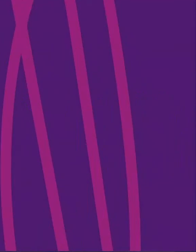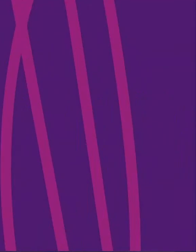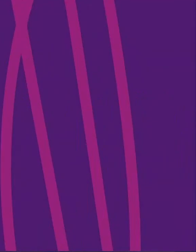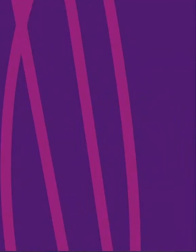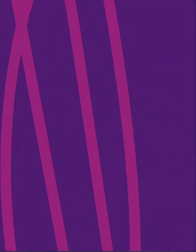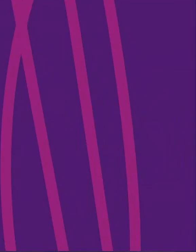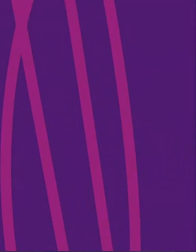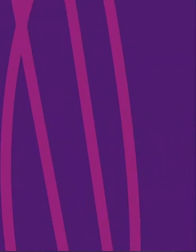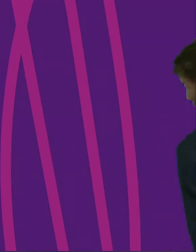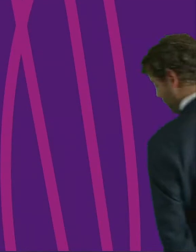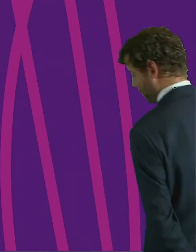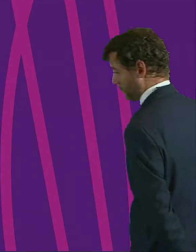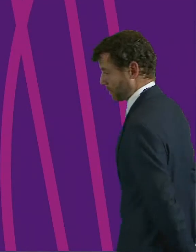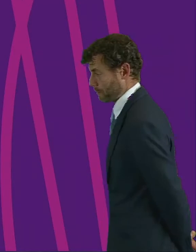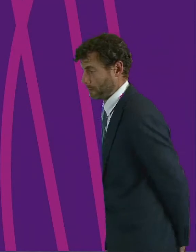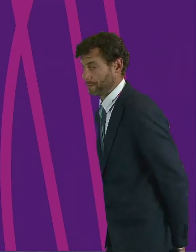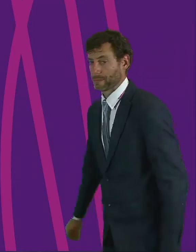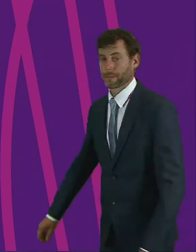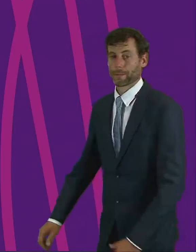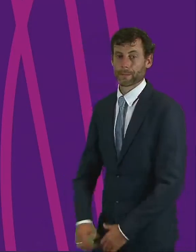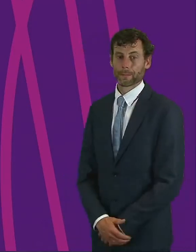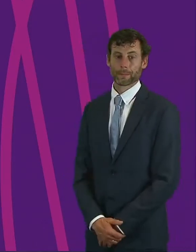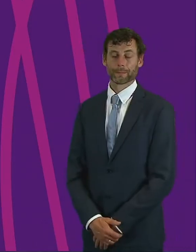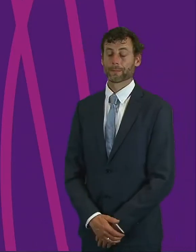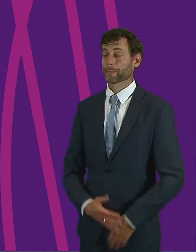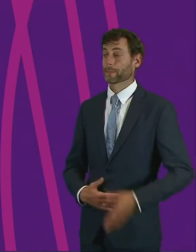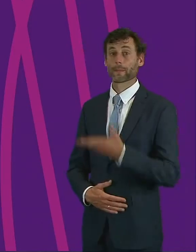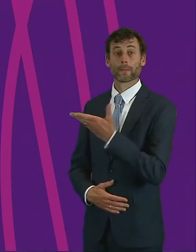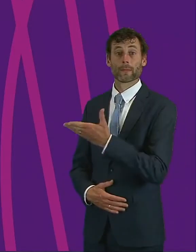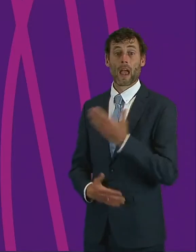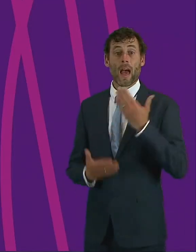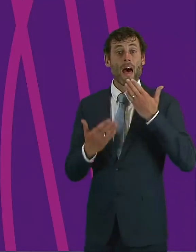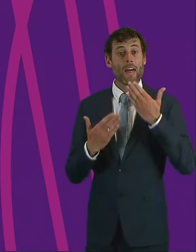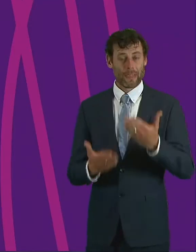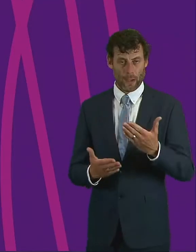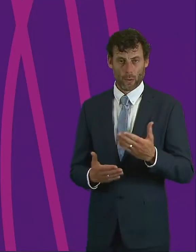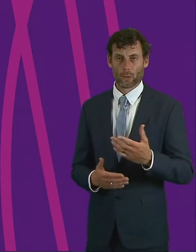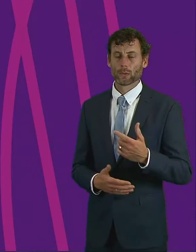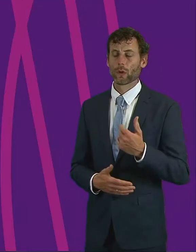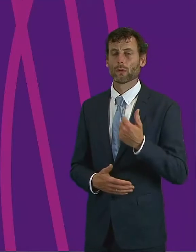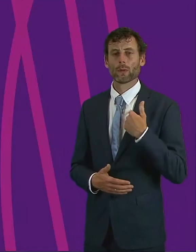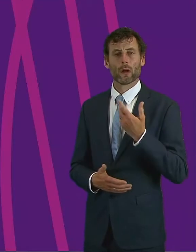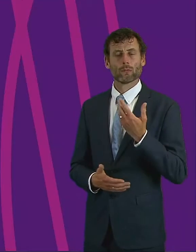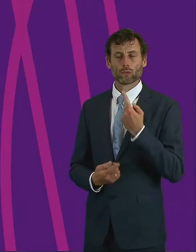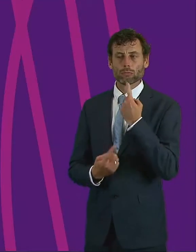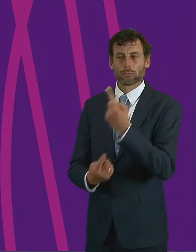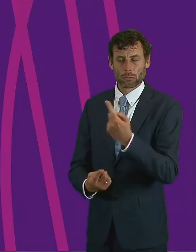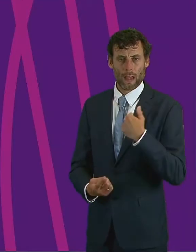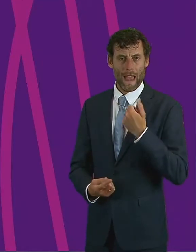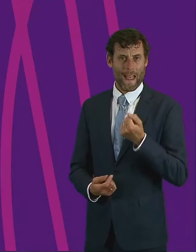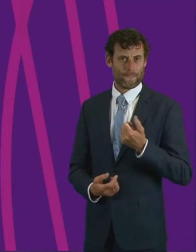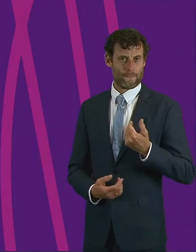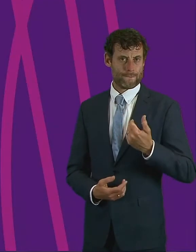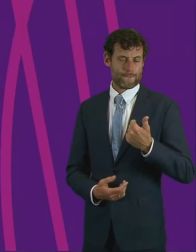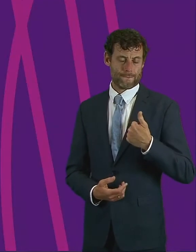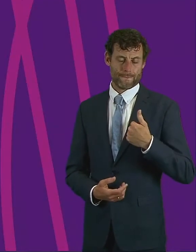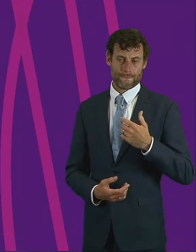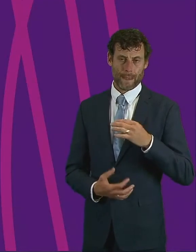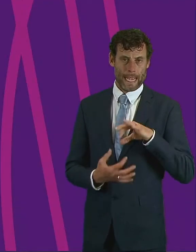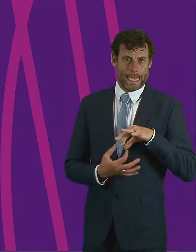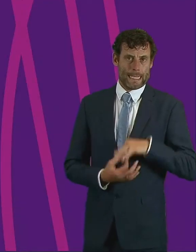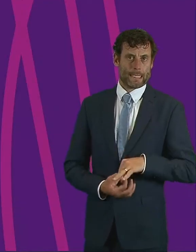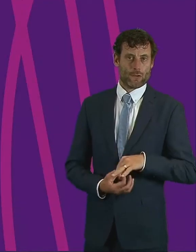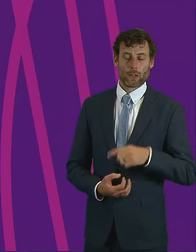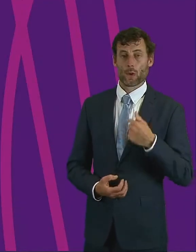Alexander Burnett, followed by George Adam. Thank you, Presiding Officer, and I note members to my register of interest. Now, we all welcome business support grants